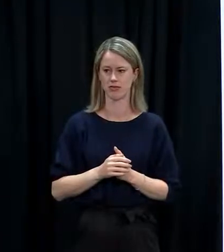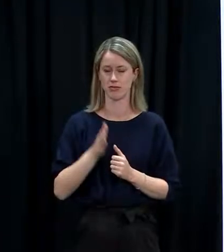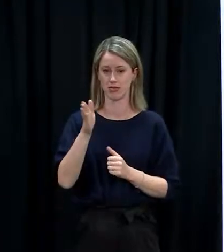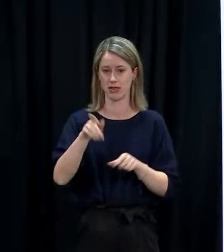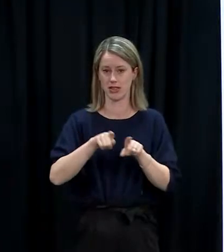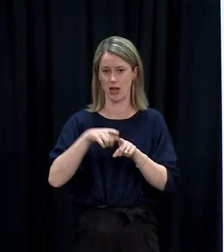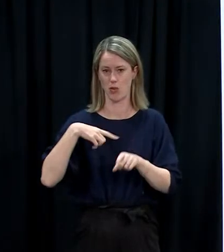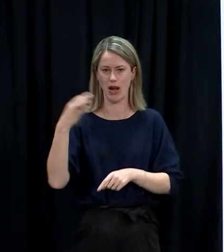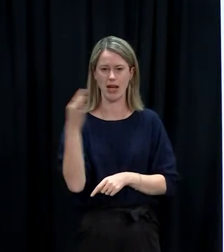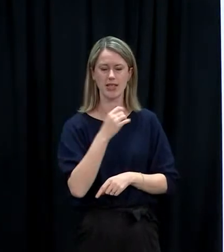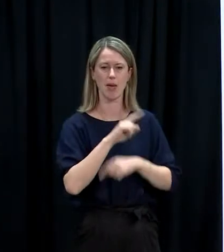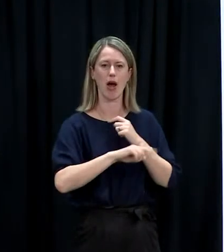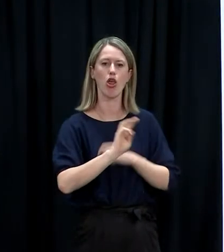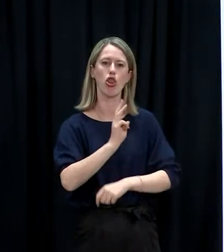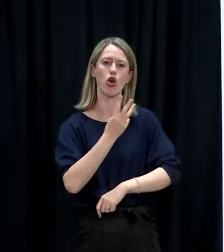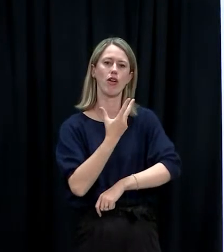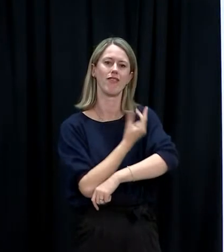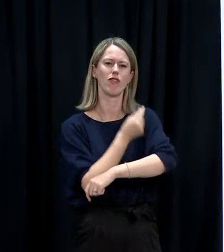the third dose